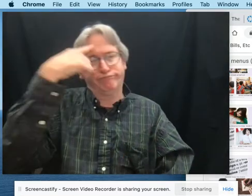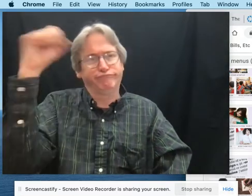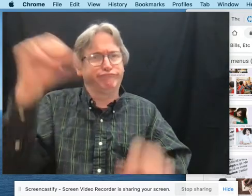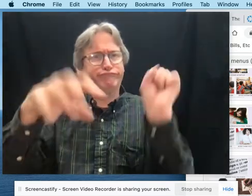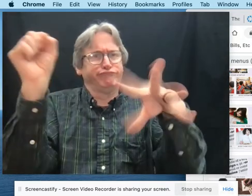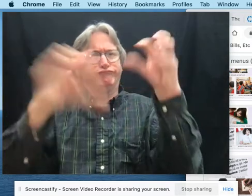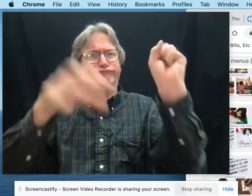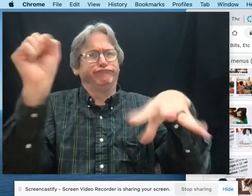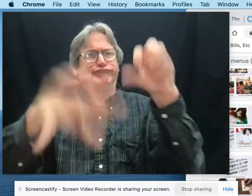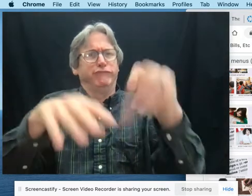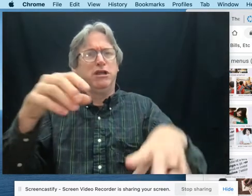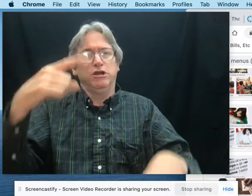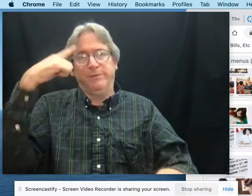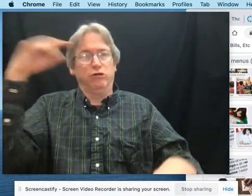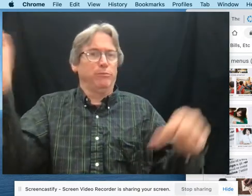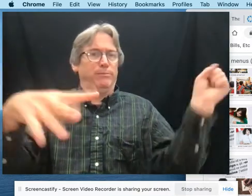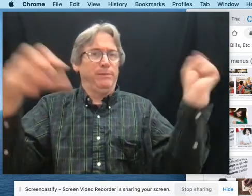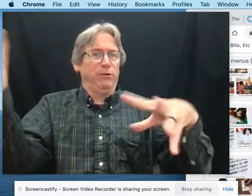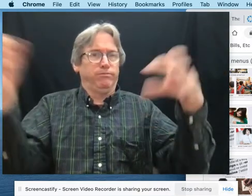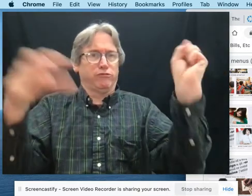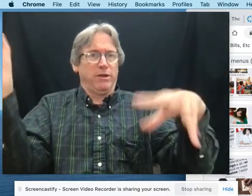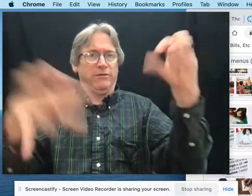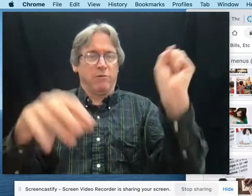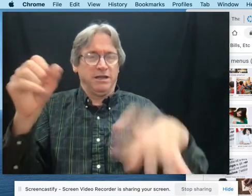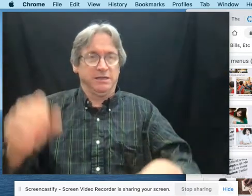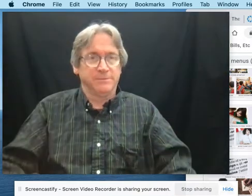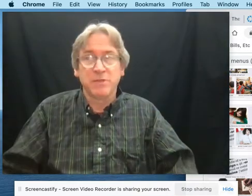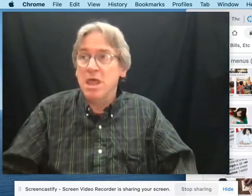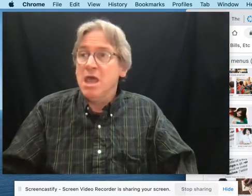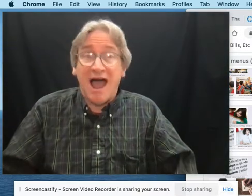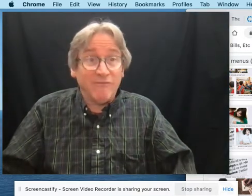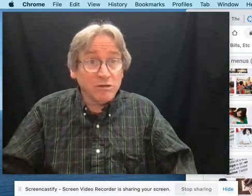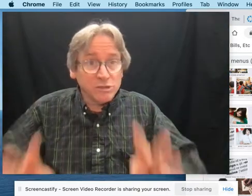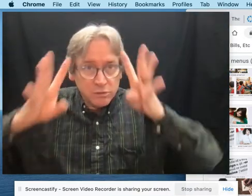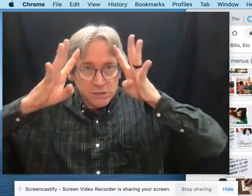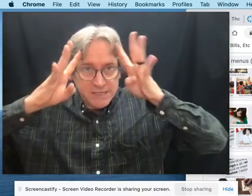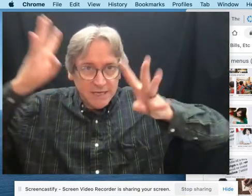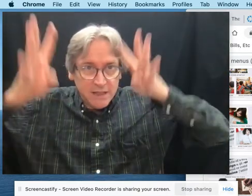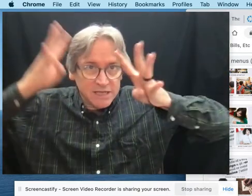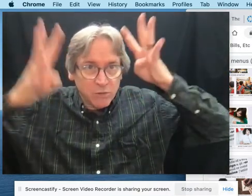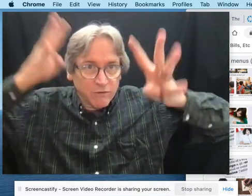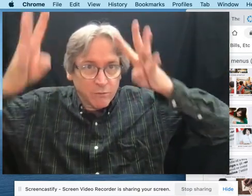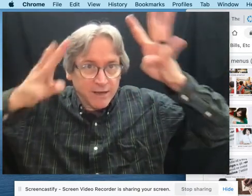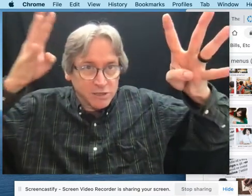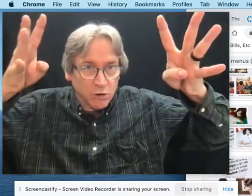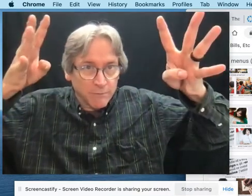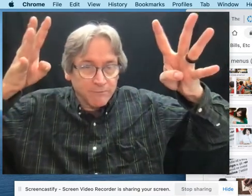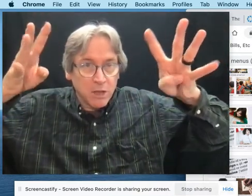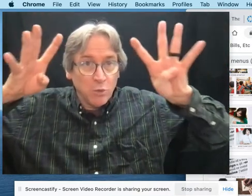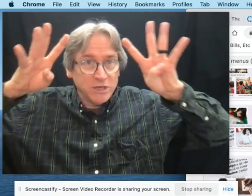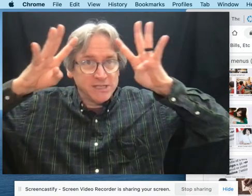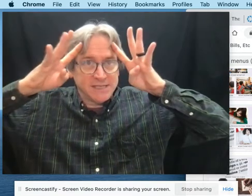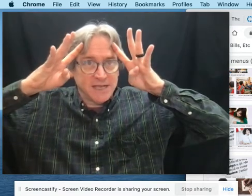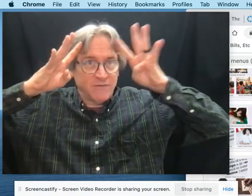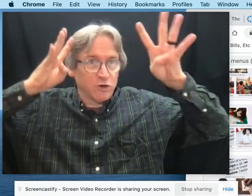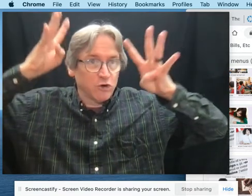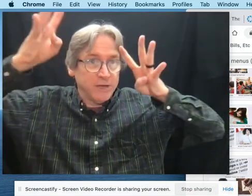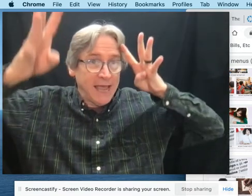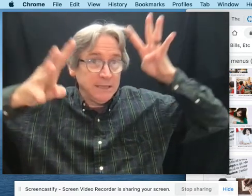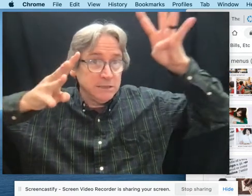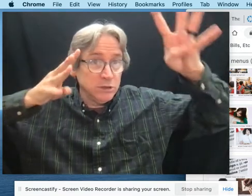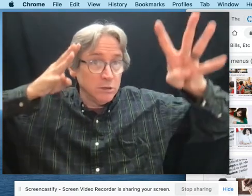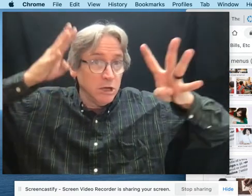group. Could be a group of people throwing in their ideas. I've also seen this one for brainstorm, which is the sign